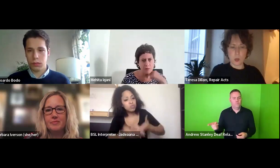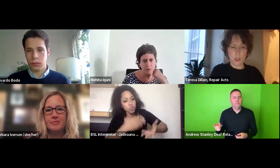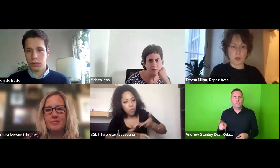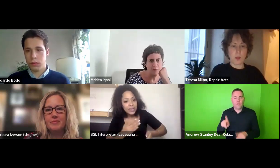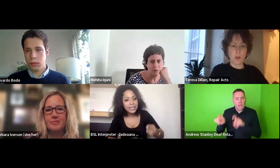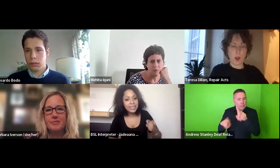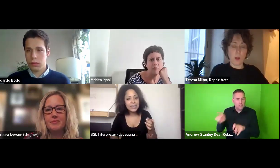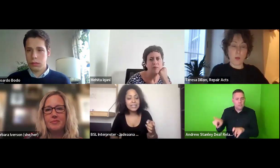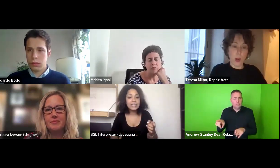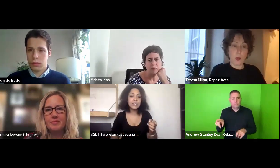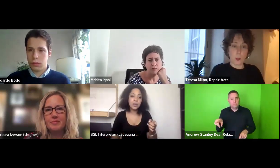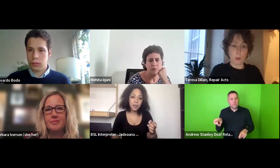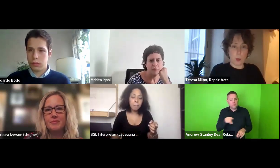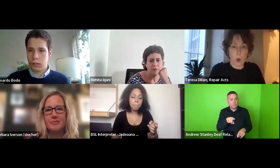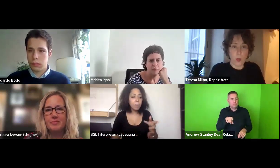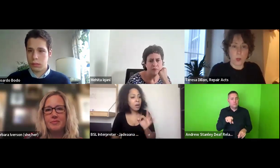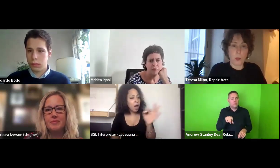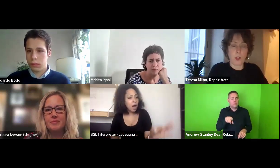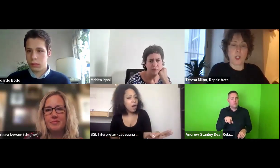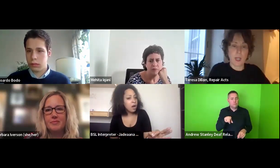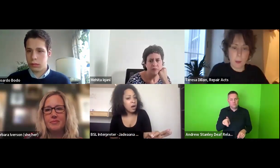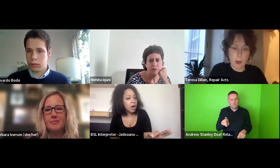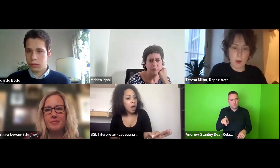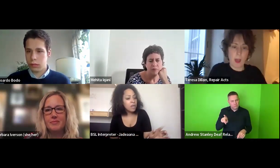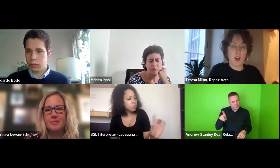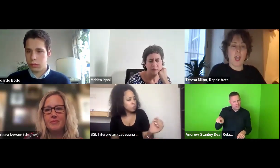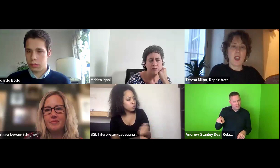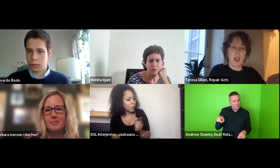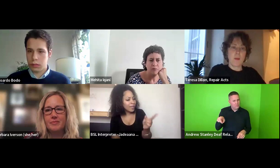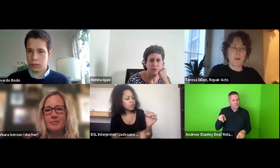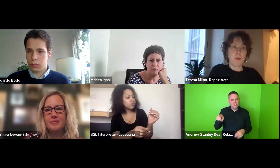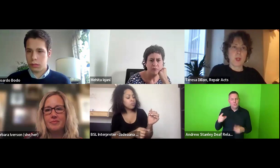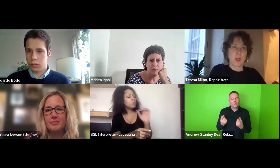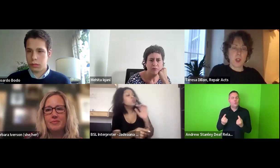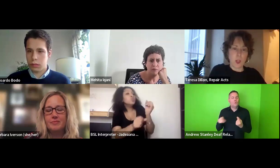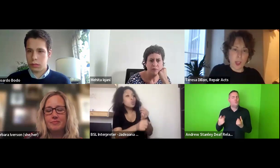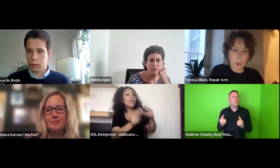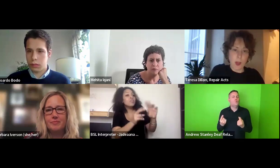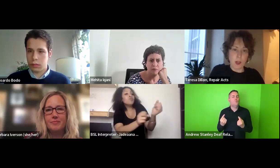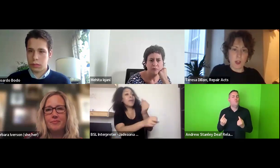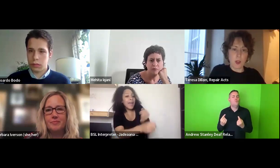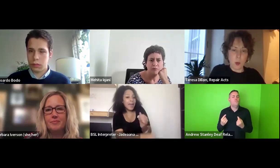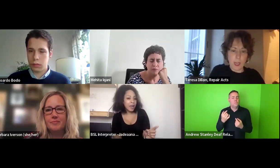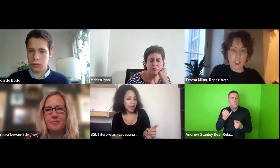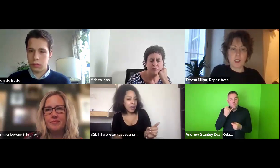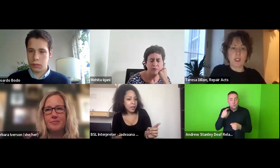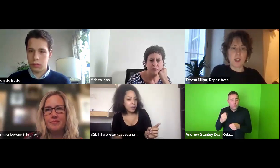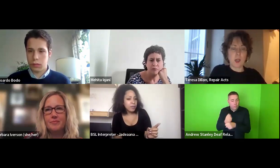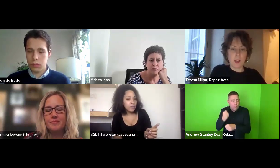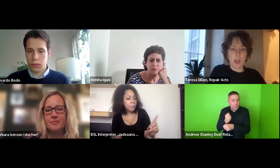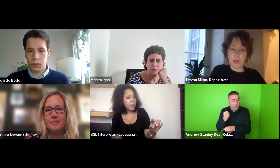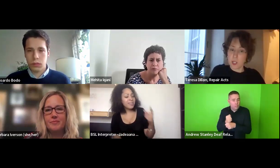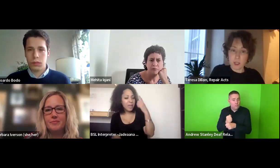tell the stories of why what those people are doing in their repair. You know, think about, you know, their